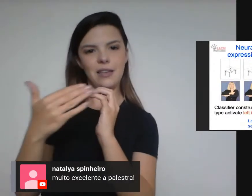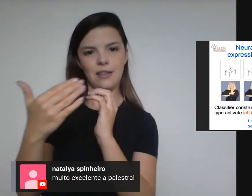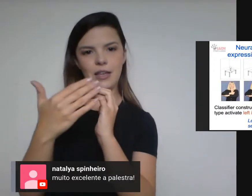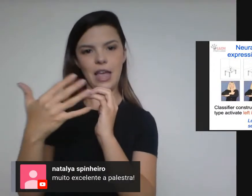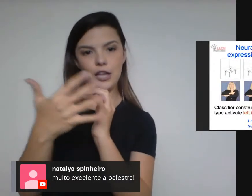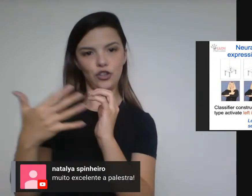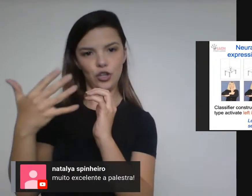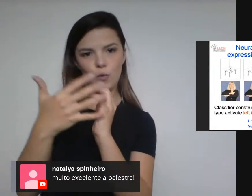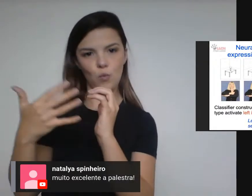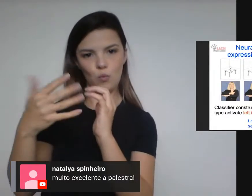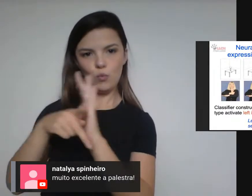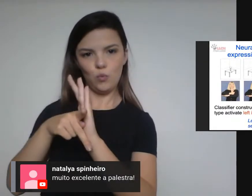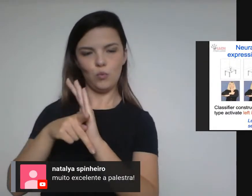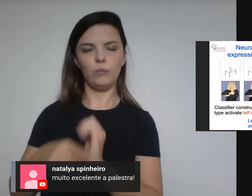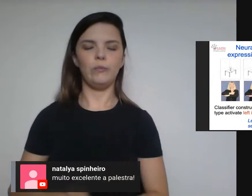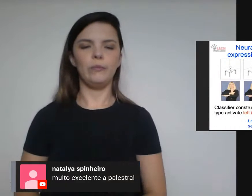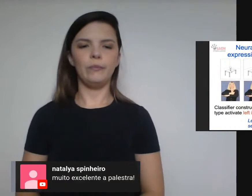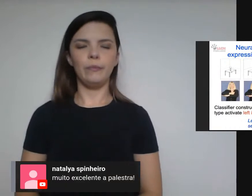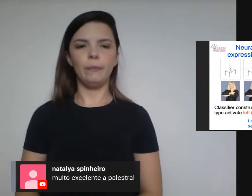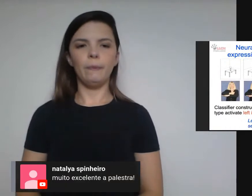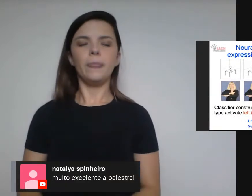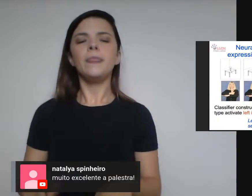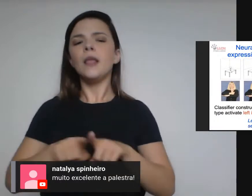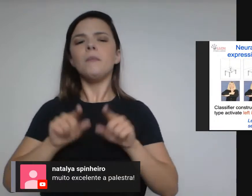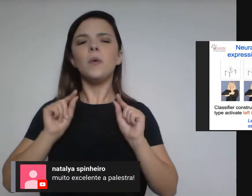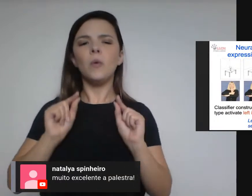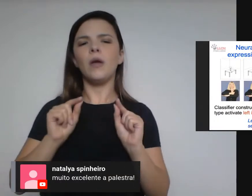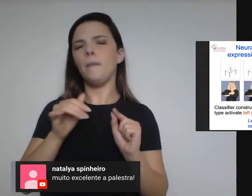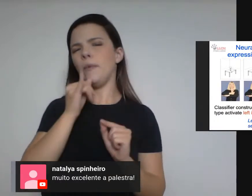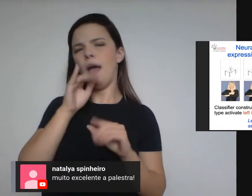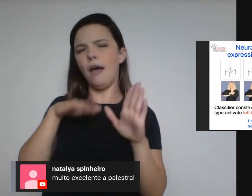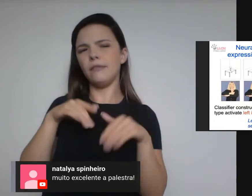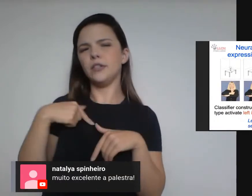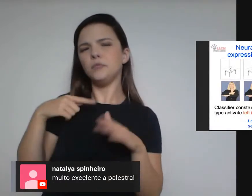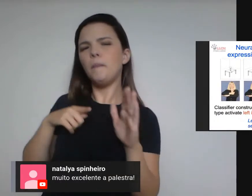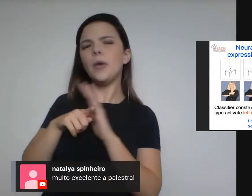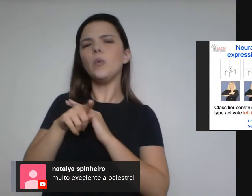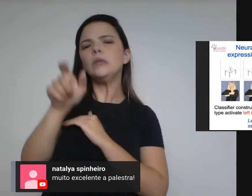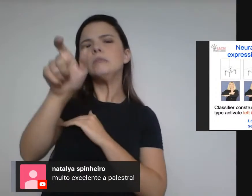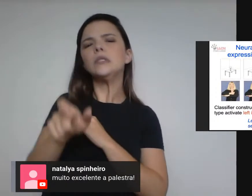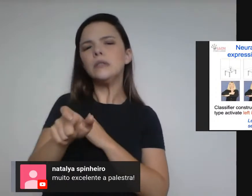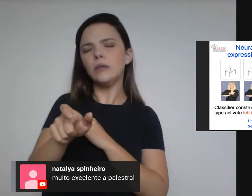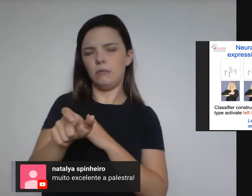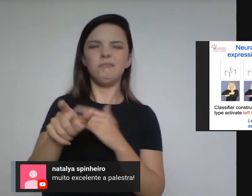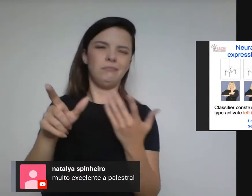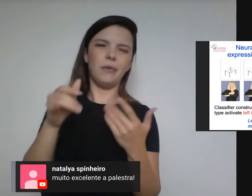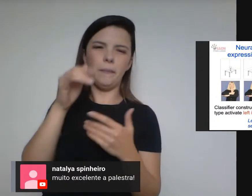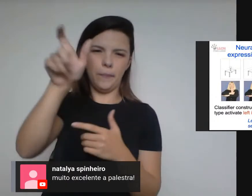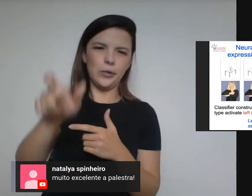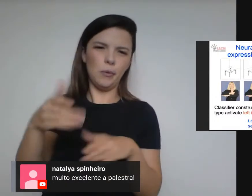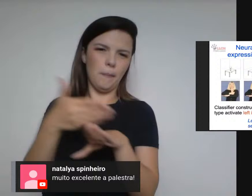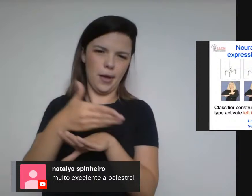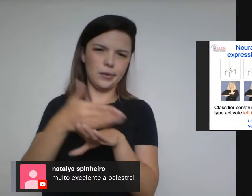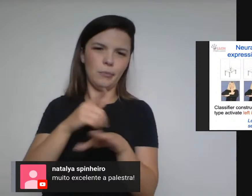Oh, and I should say one other thing is if we asked, when we asked the participants, we had one other task